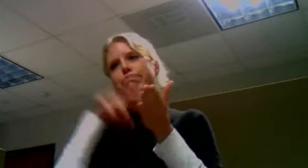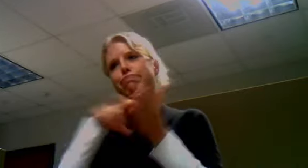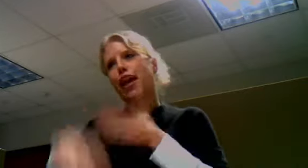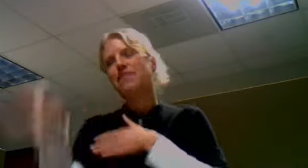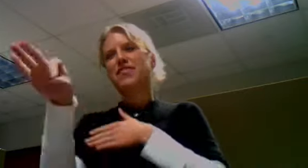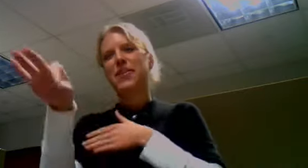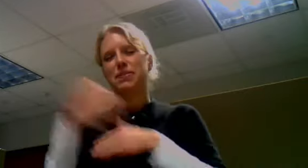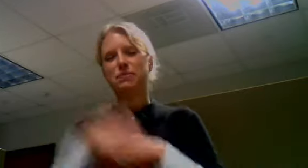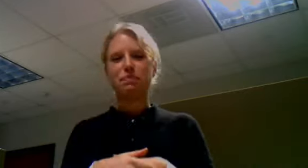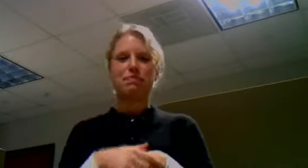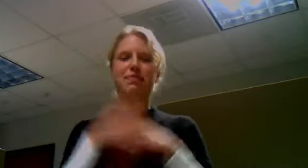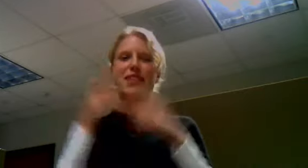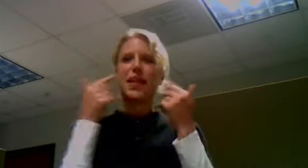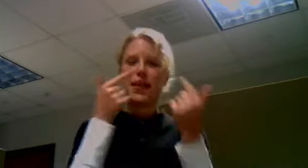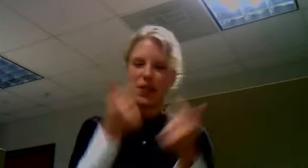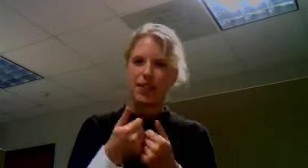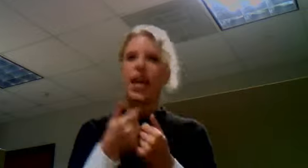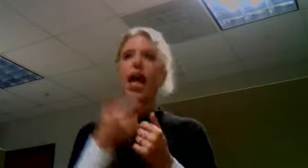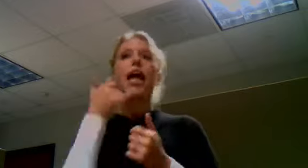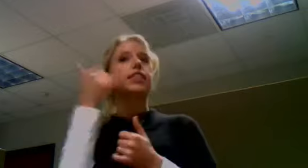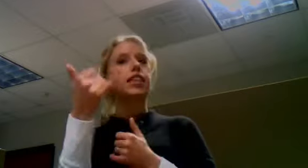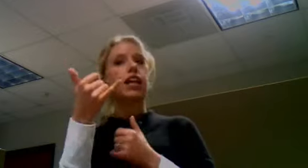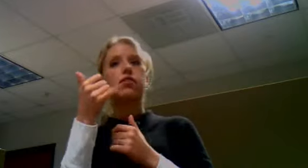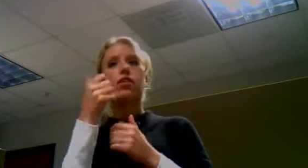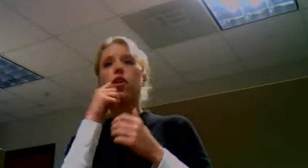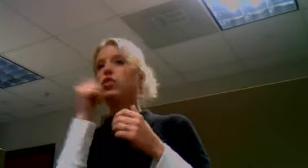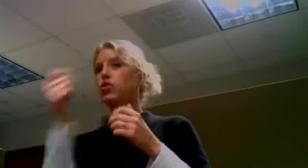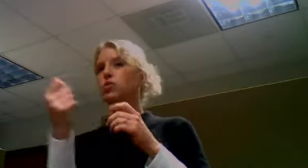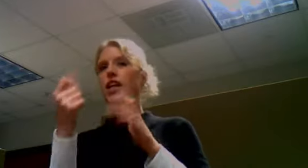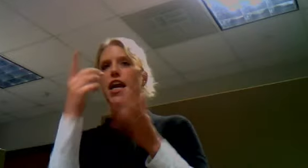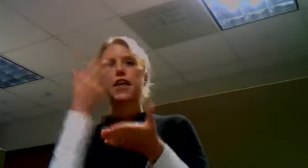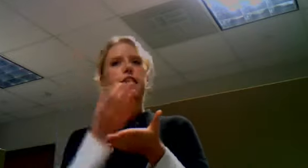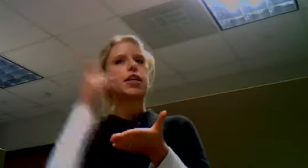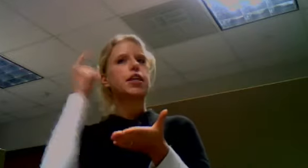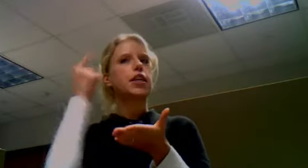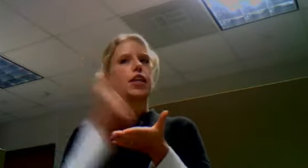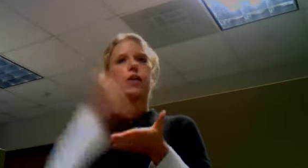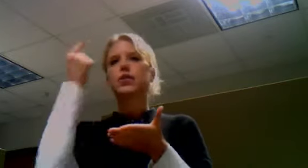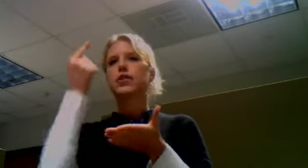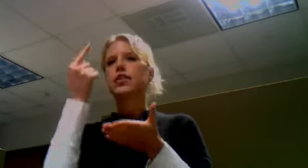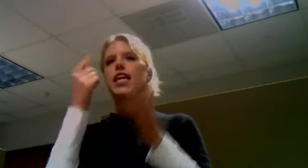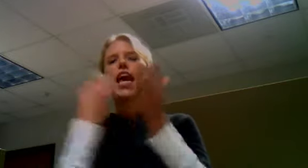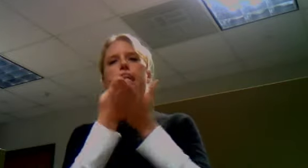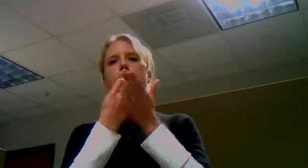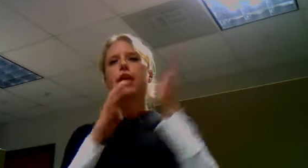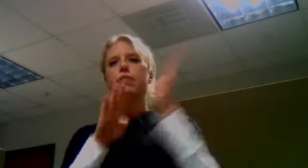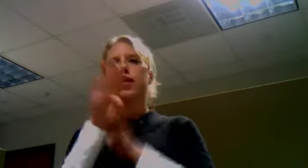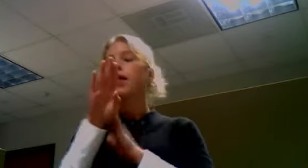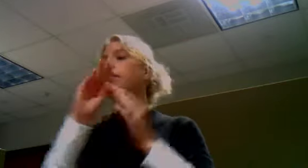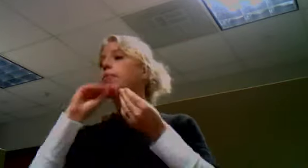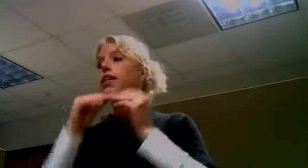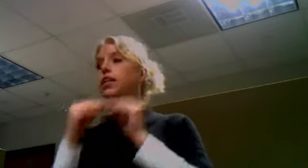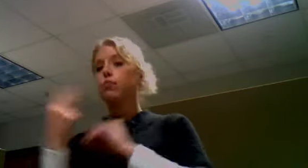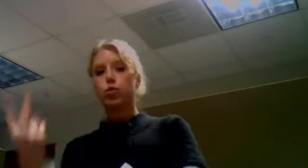Telephones, infrastructures do not guarantee you economic growth. Country two that has fewer telephones